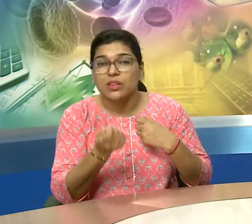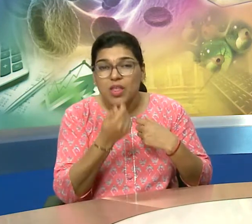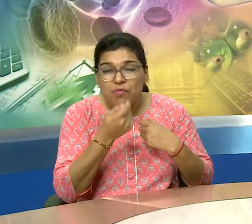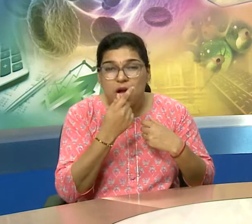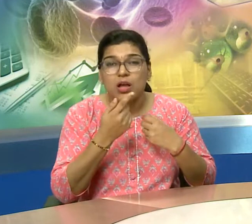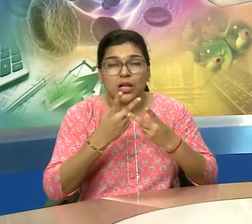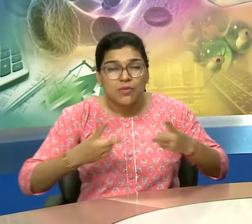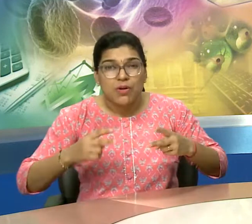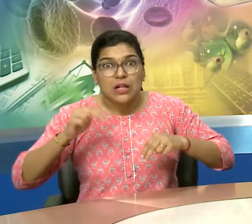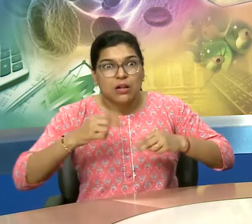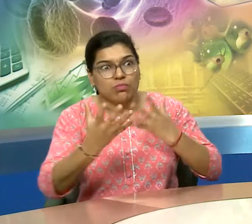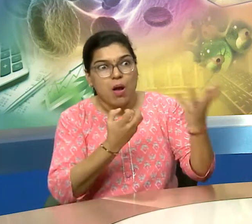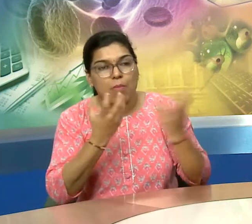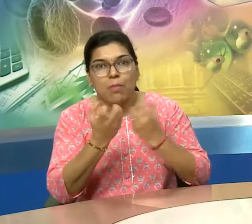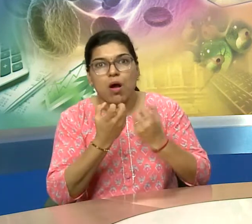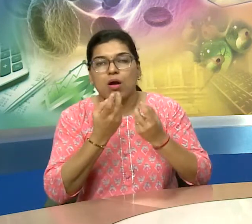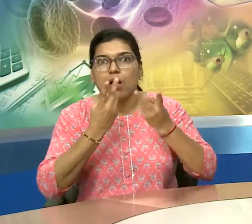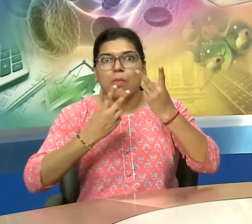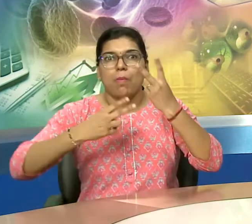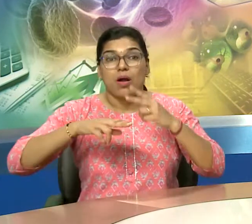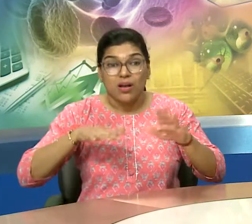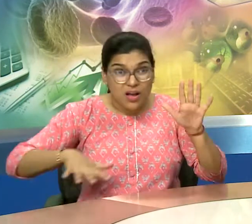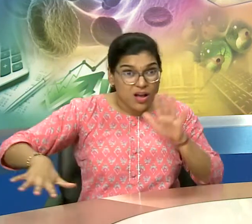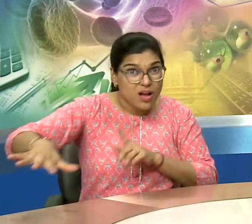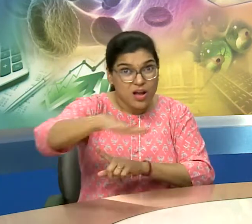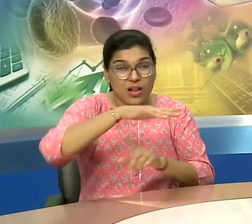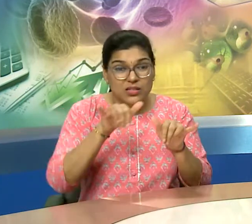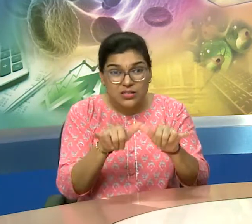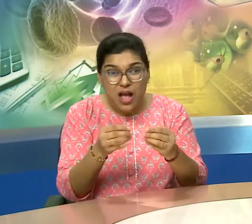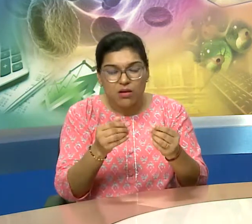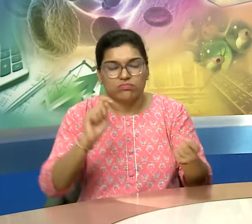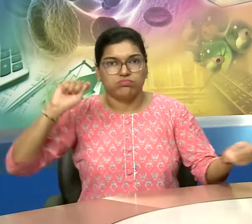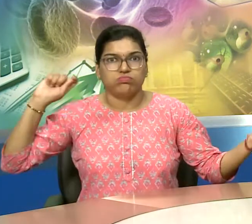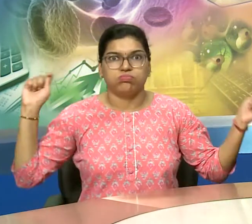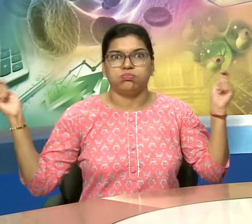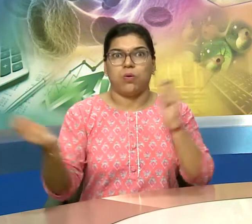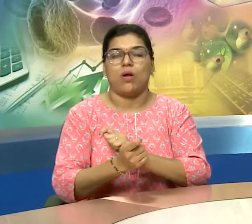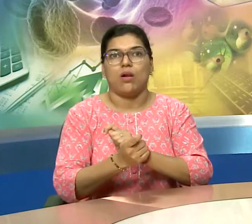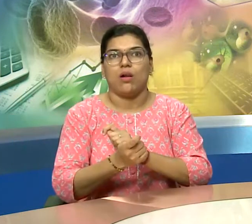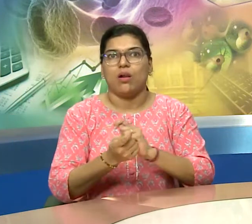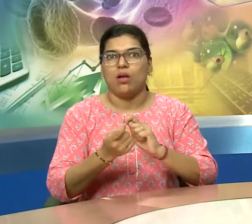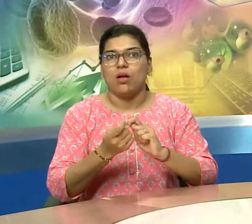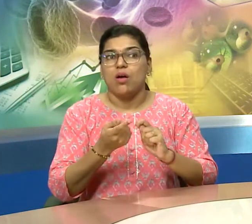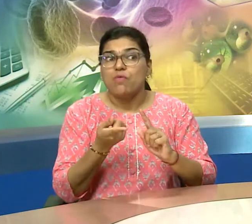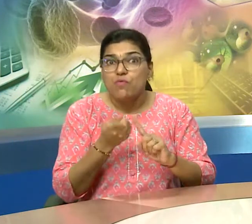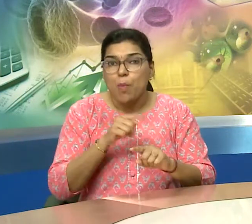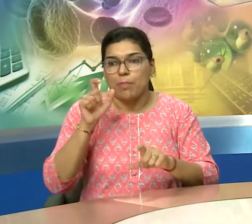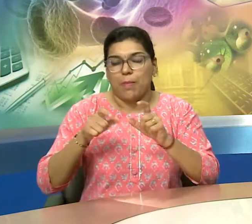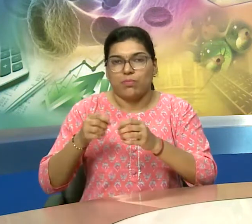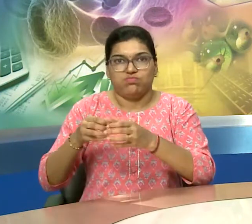needs. They need water, they need home, they need everything for a smooth life, and which leads to the change